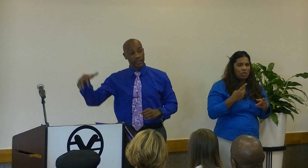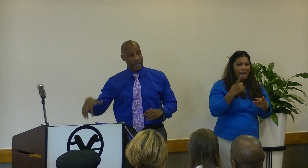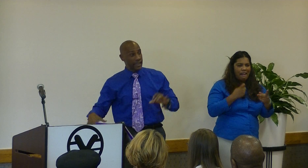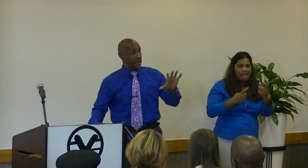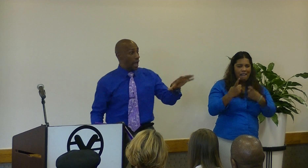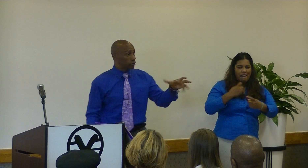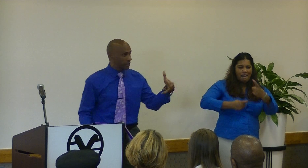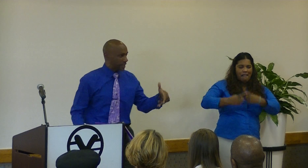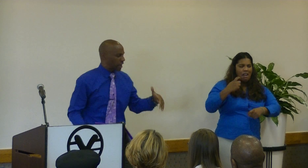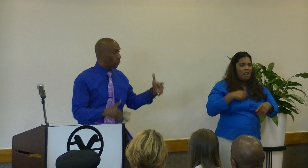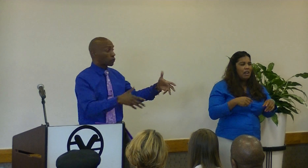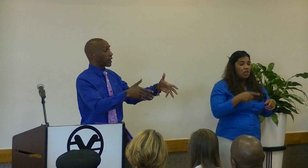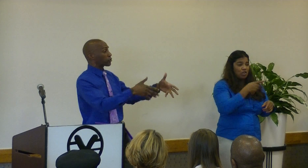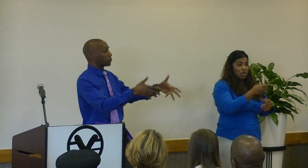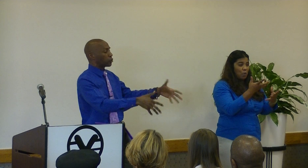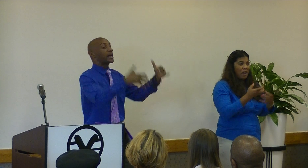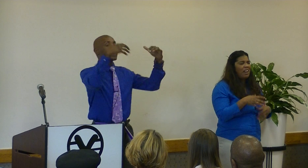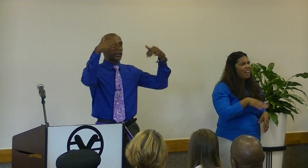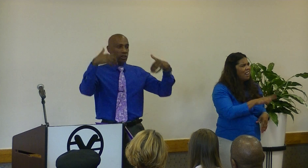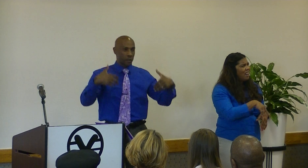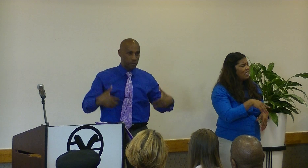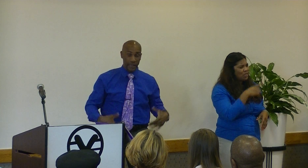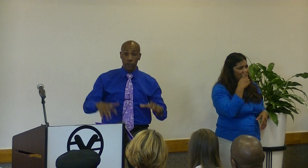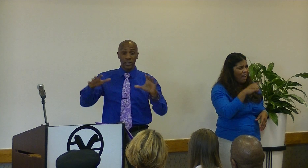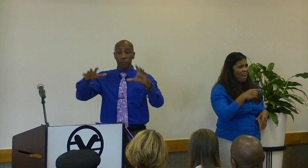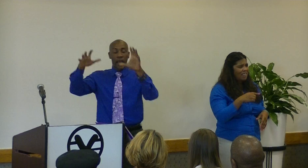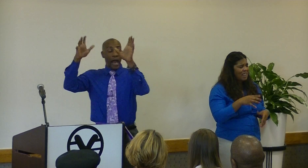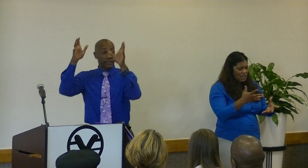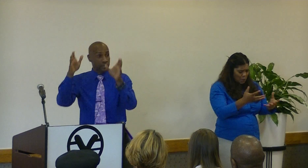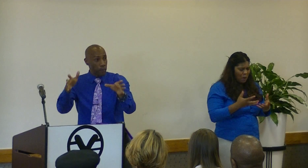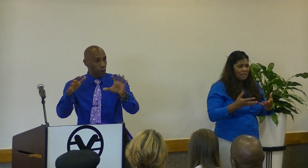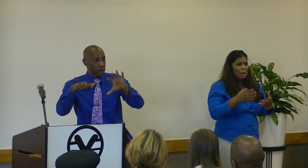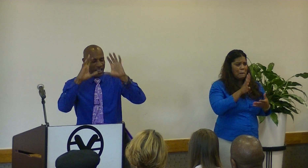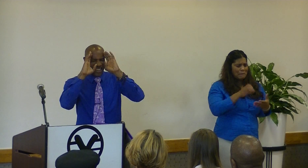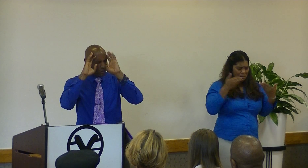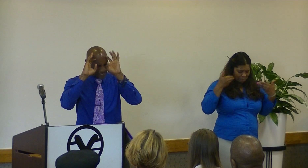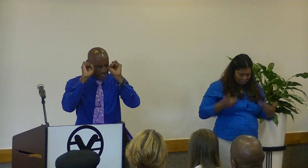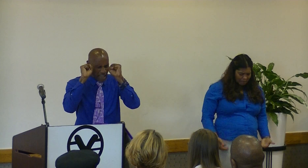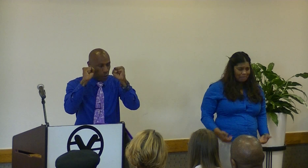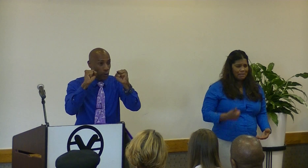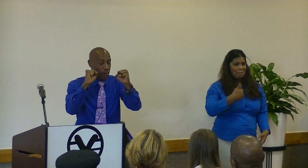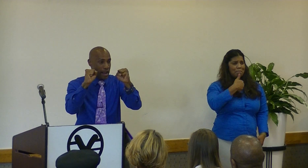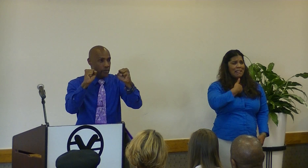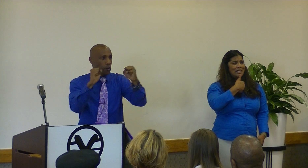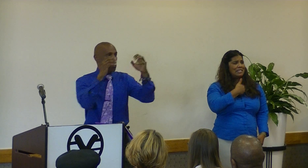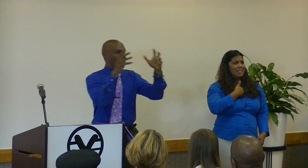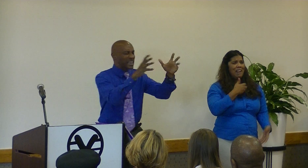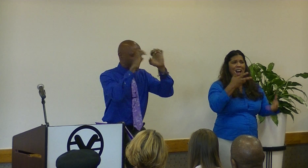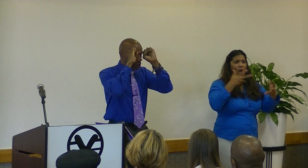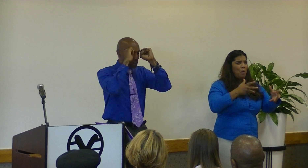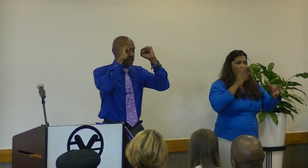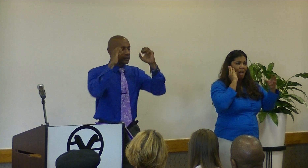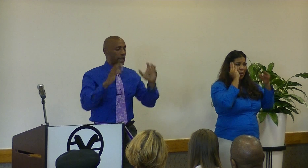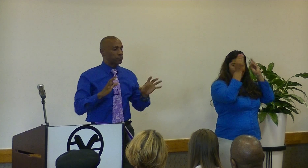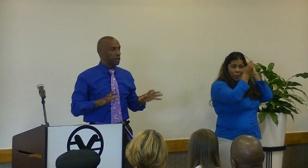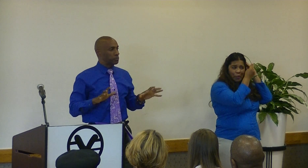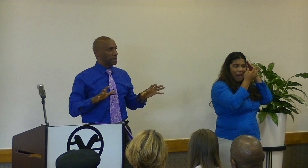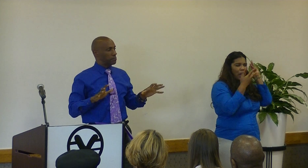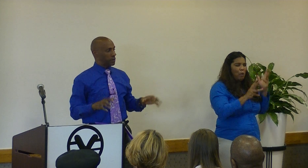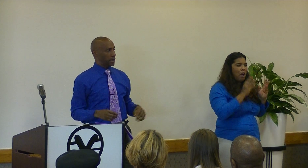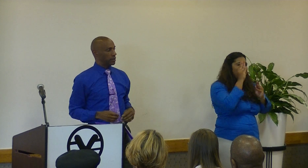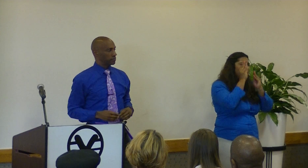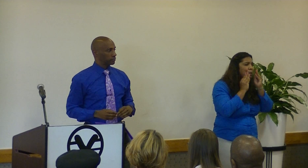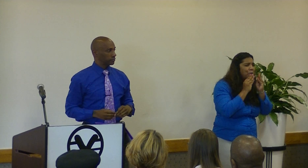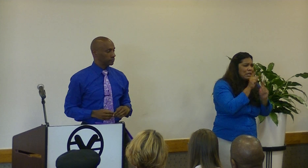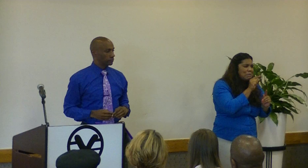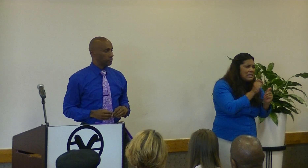me what to sing and how to sing and what records to do? Can I just be me? Can you tell me how to stop wearing, I don't want to wear my hair that way. Can you just let me